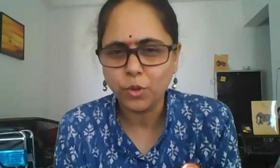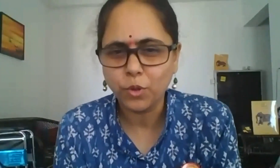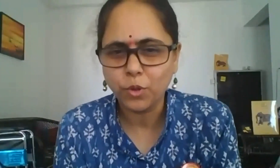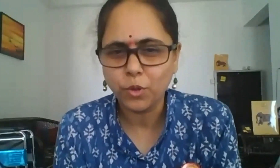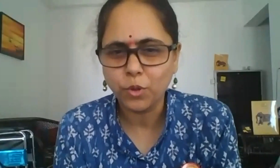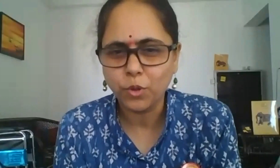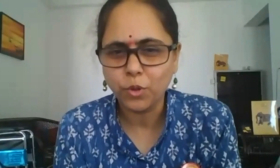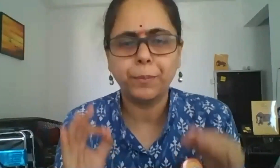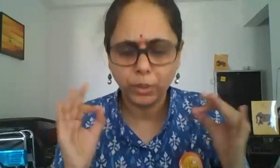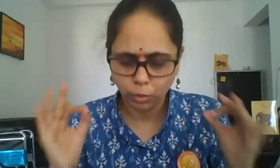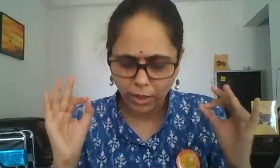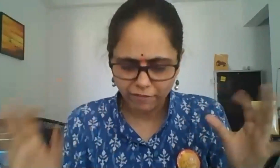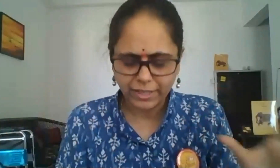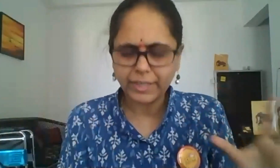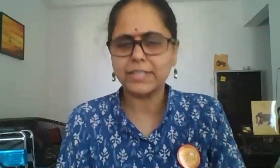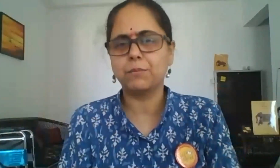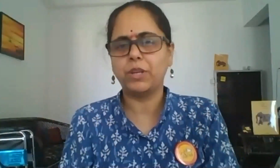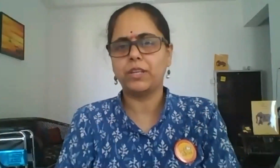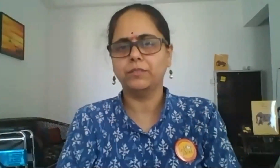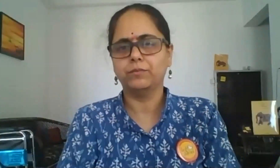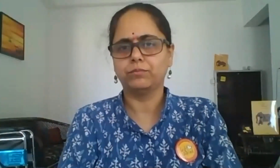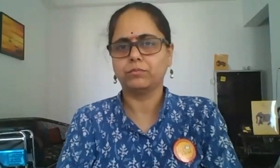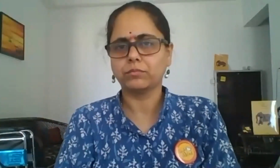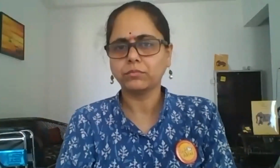So, people who have any disability.